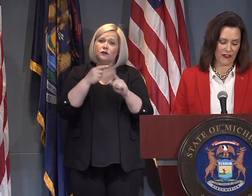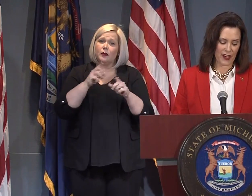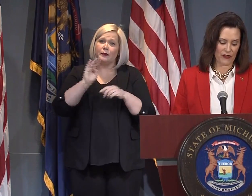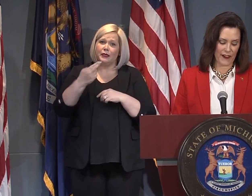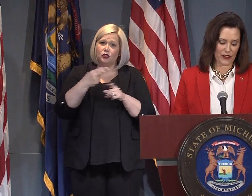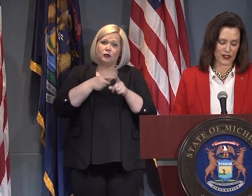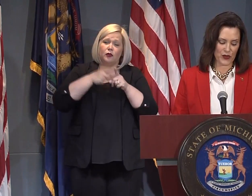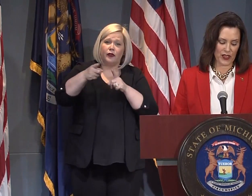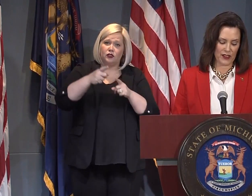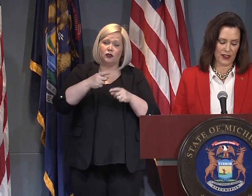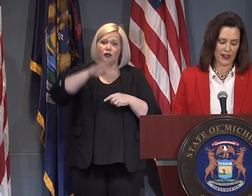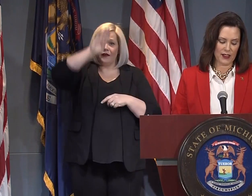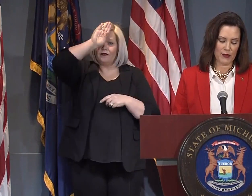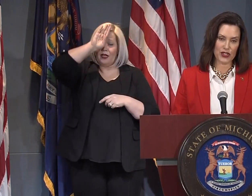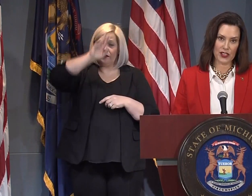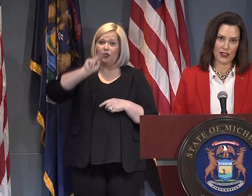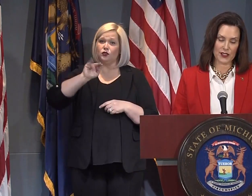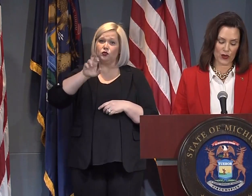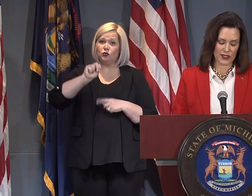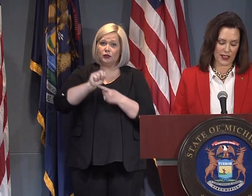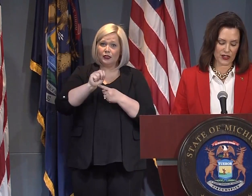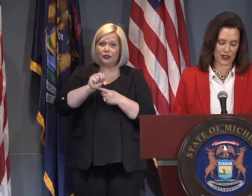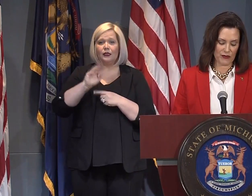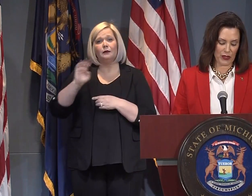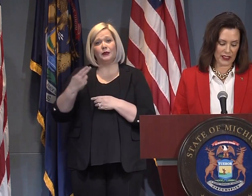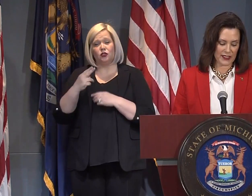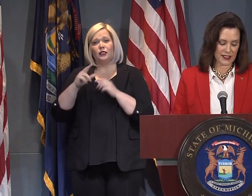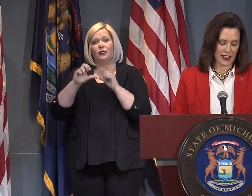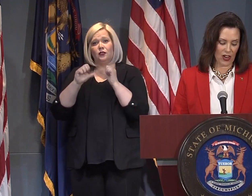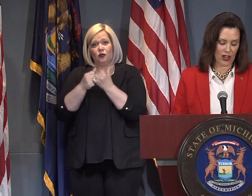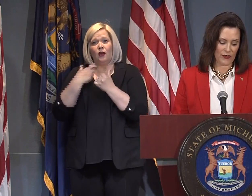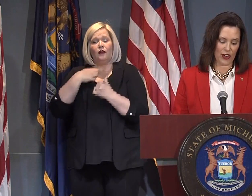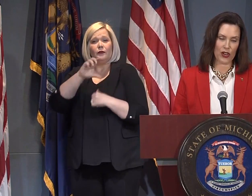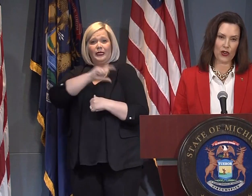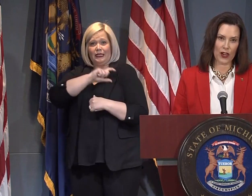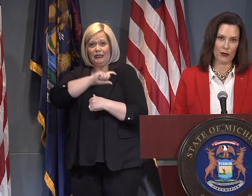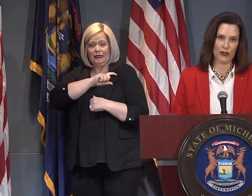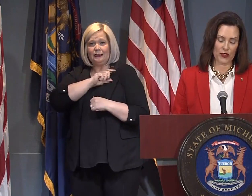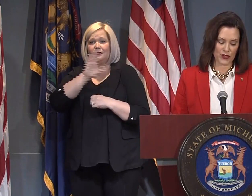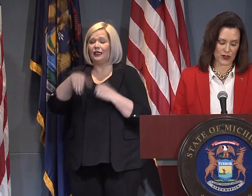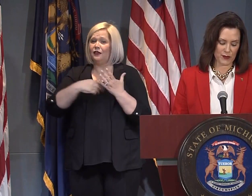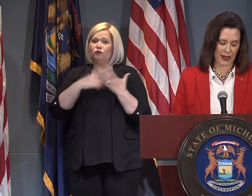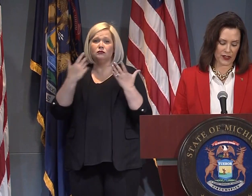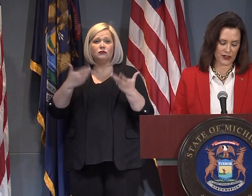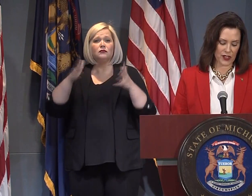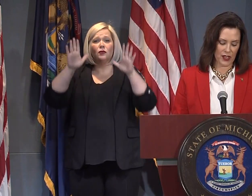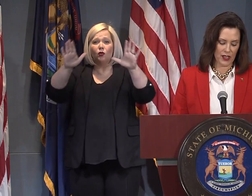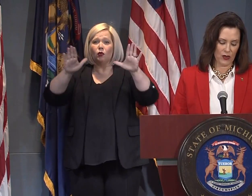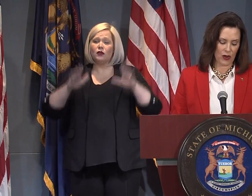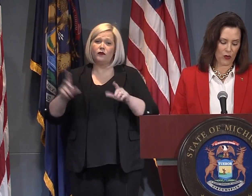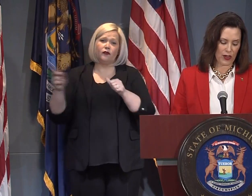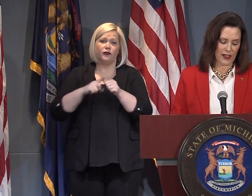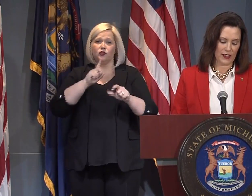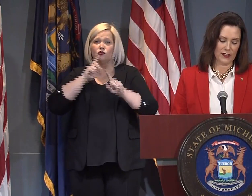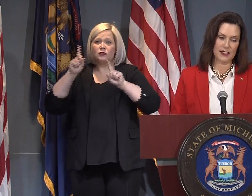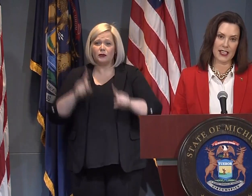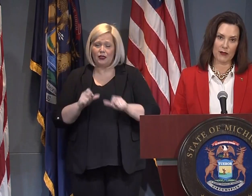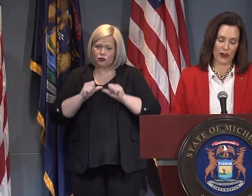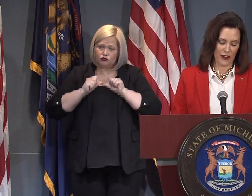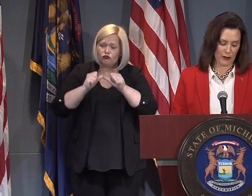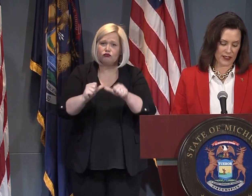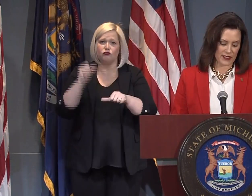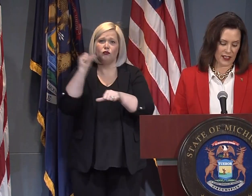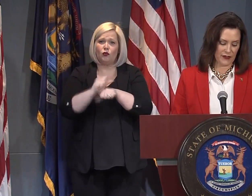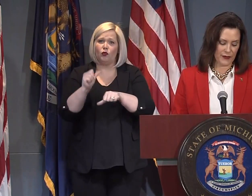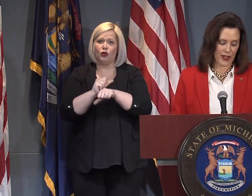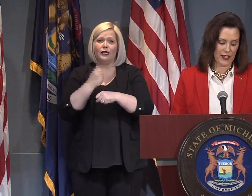Professional Firefighters Union, the Michigan Association of Police, and all of our incredible first responders who are working to keep